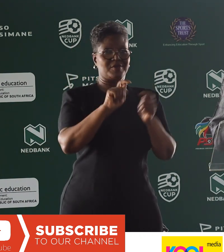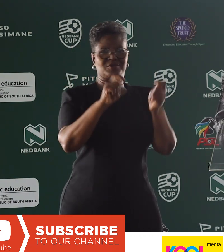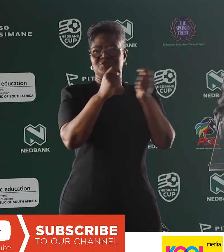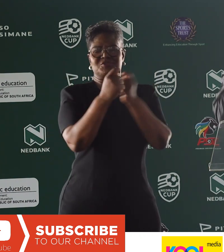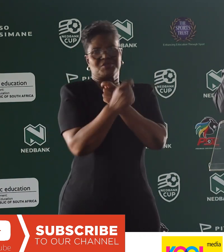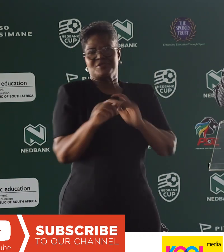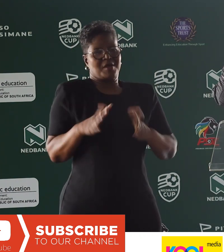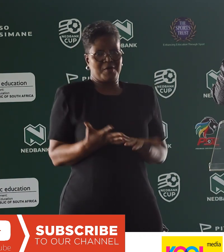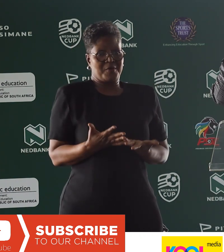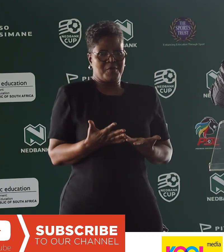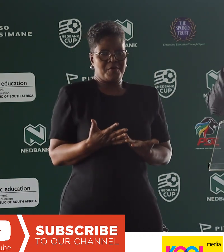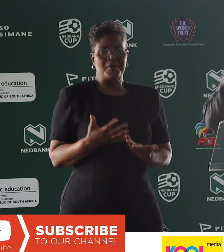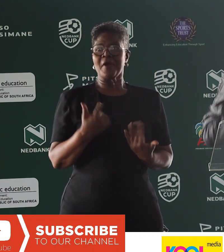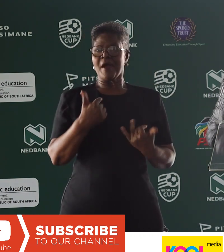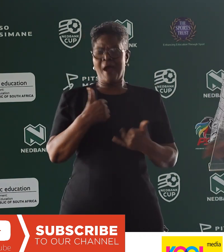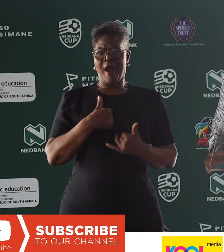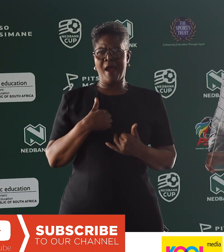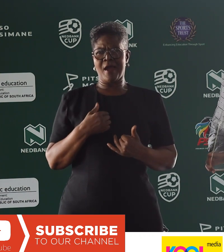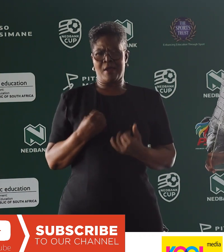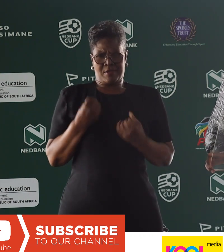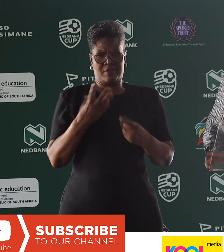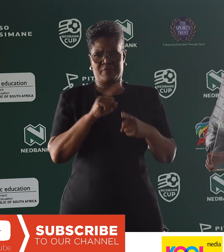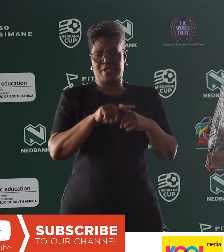And I'll give an example why he got emotional, Chairman.